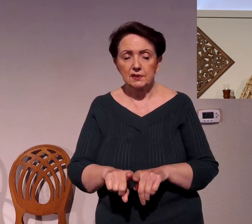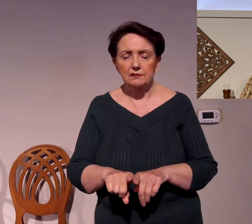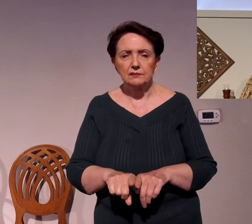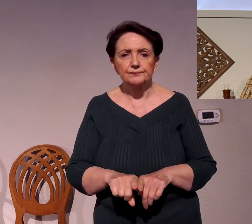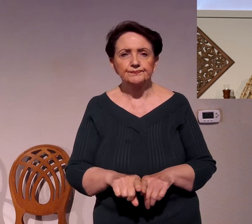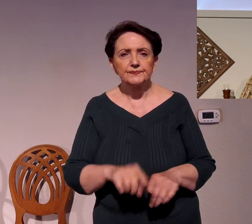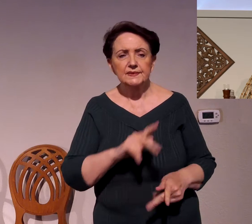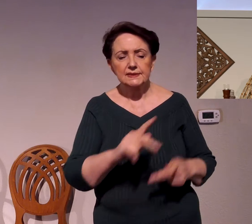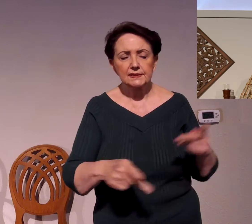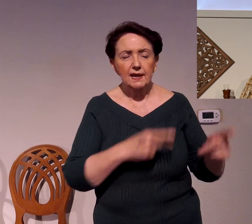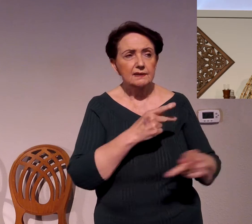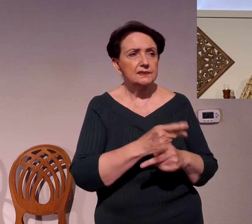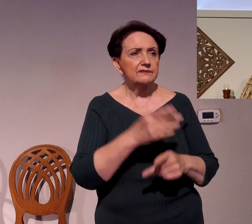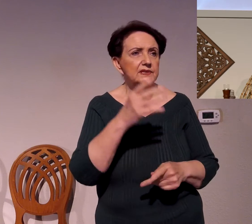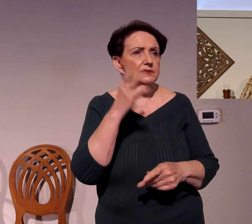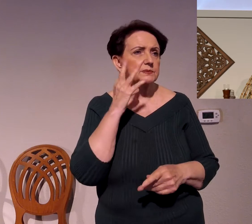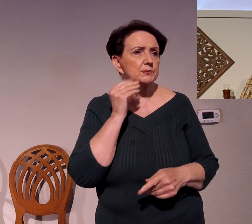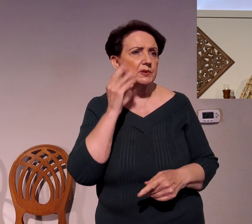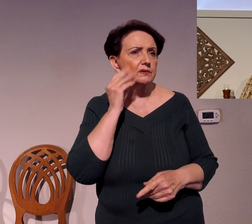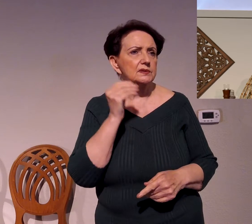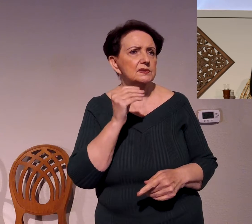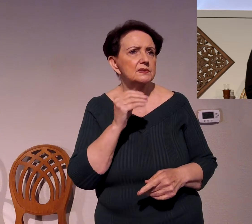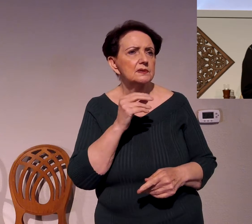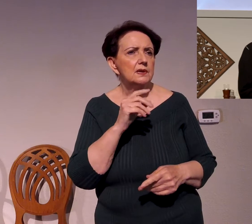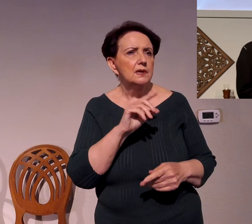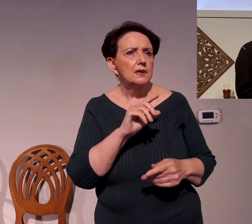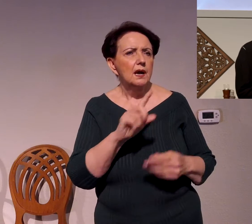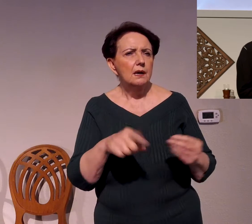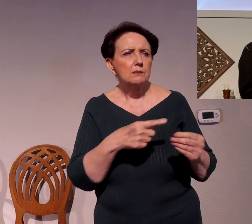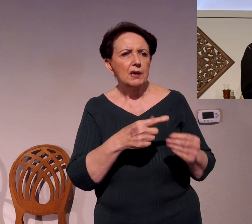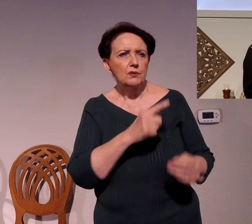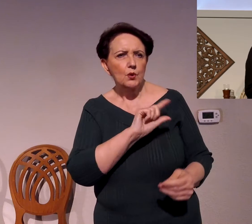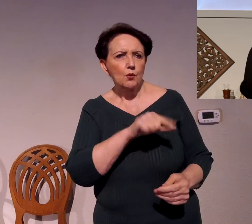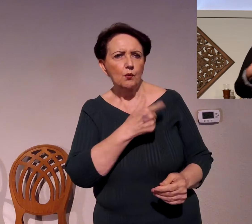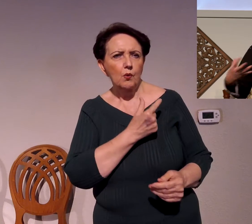of experience, which is really about the quality